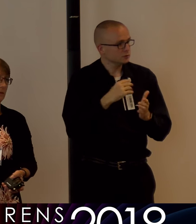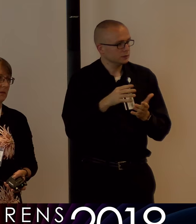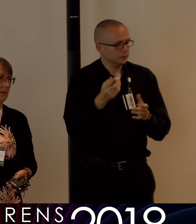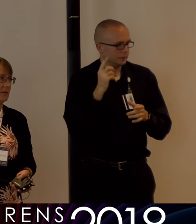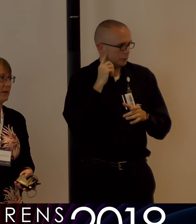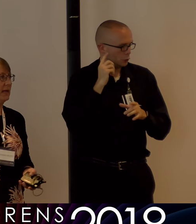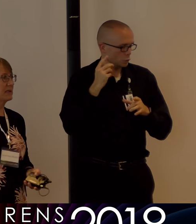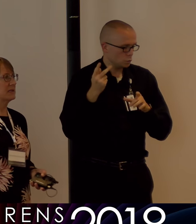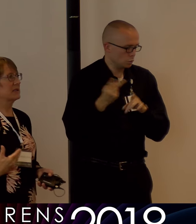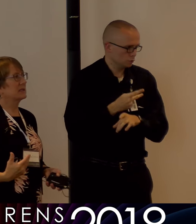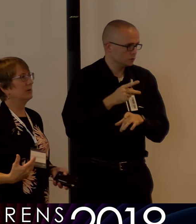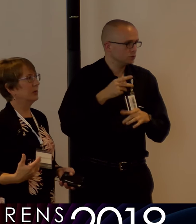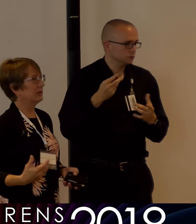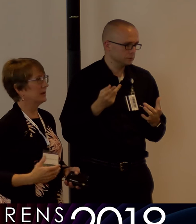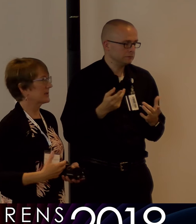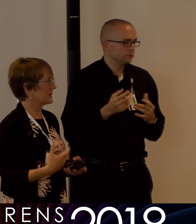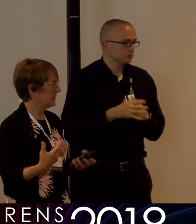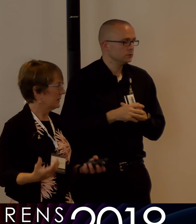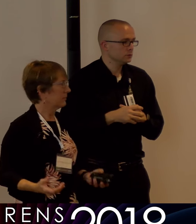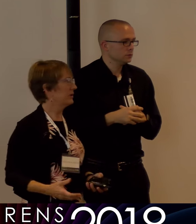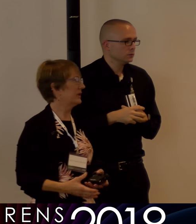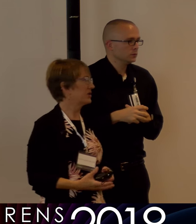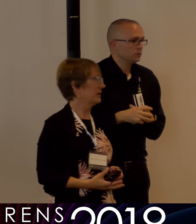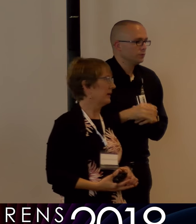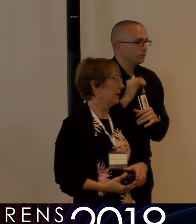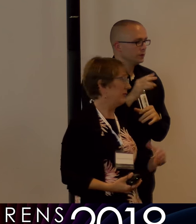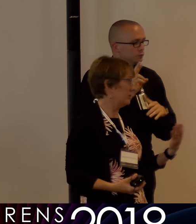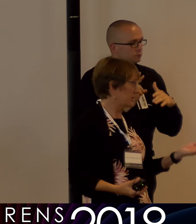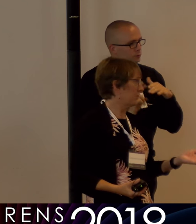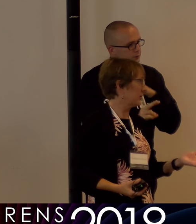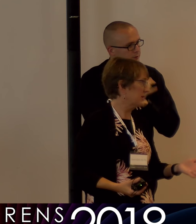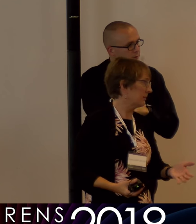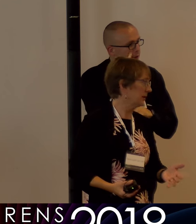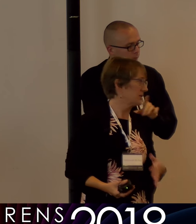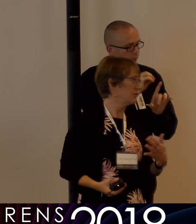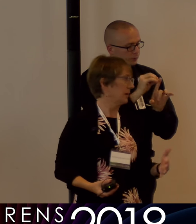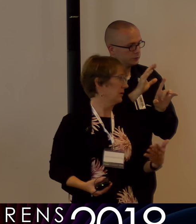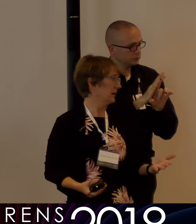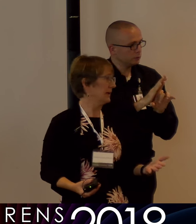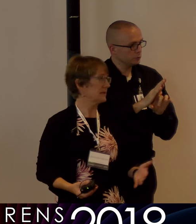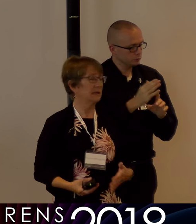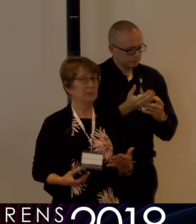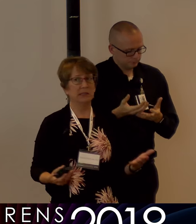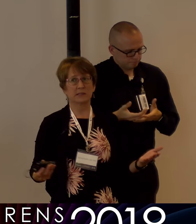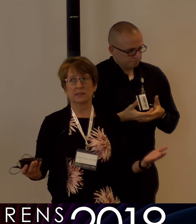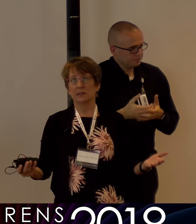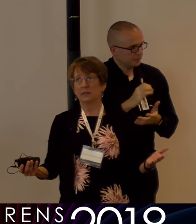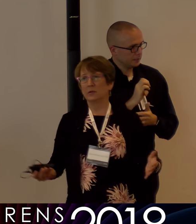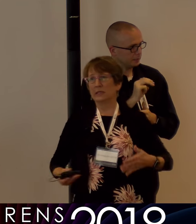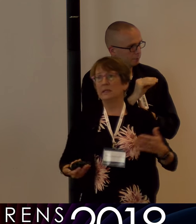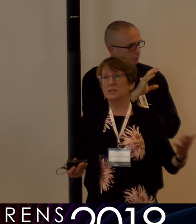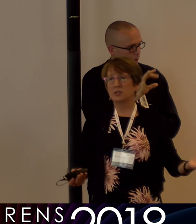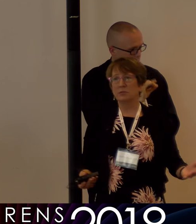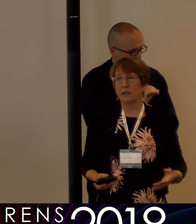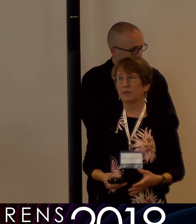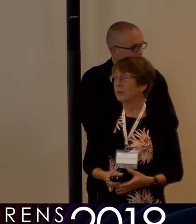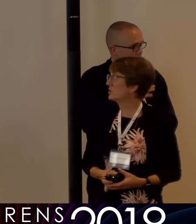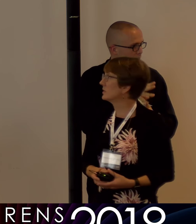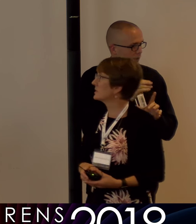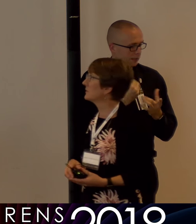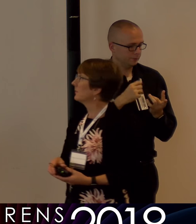worse. So that's consistent with this prediction that if you expose embryos to retinoic acid, it makes, you know, it leads